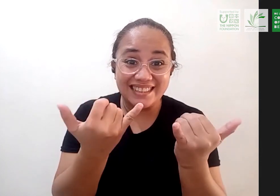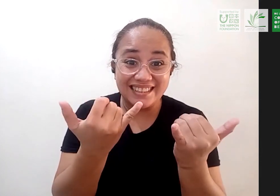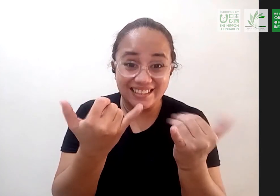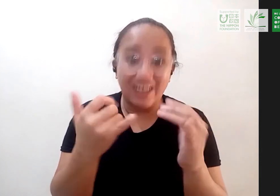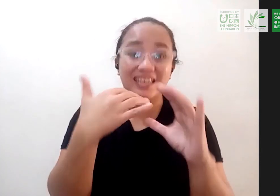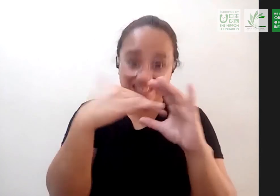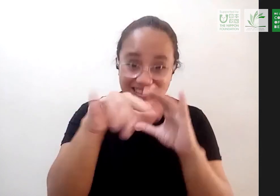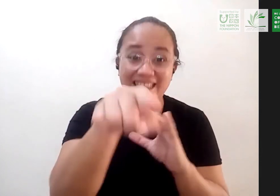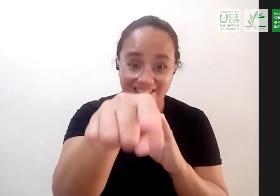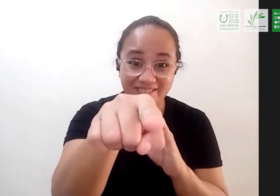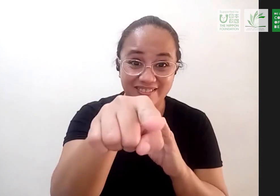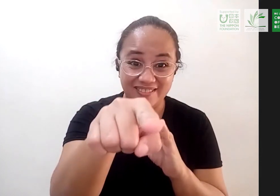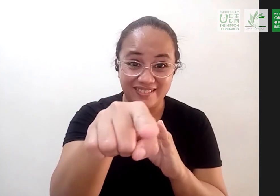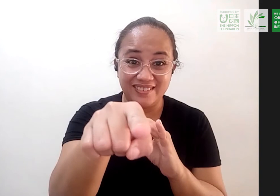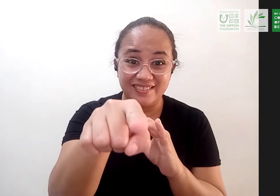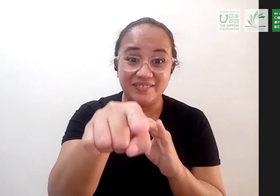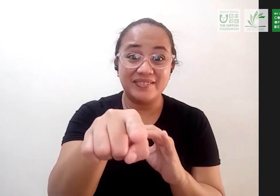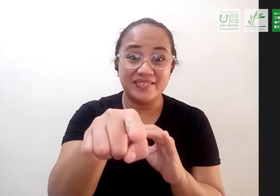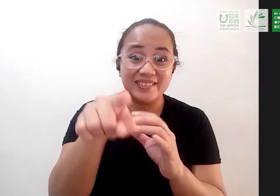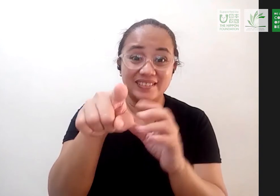Okay, hold on a second here.